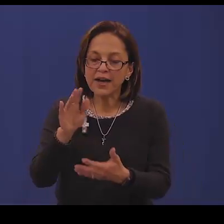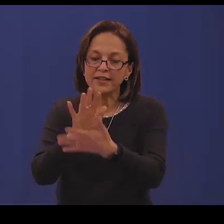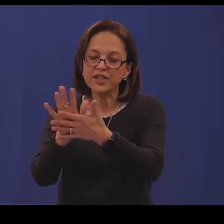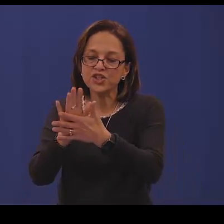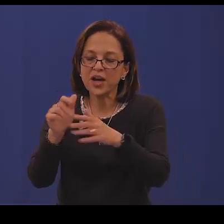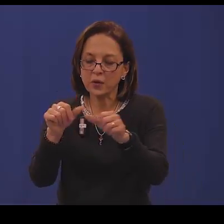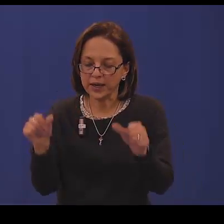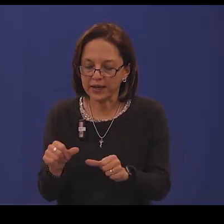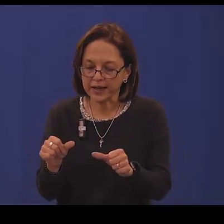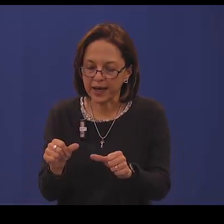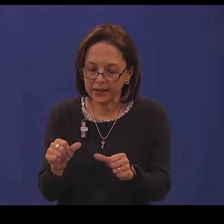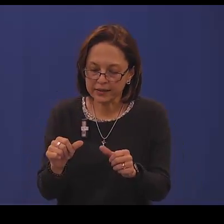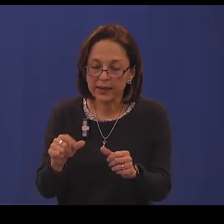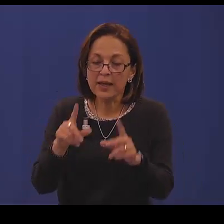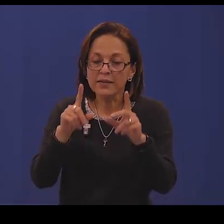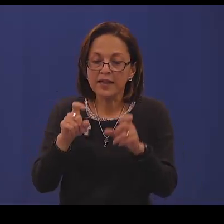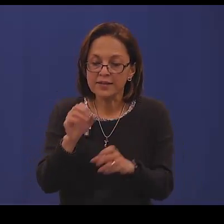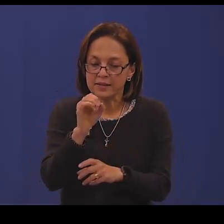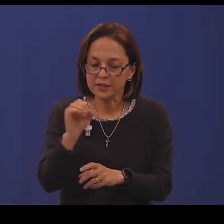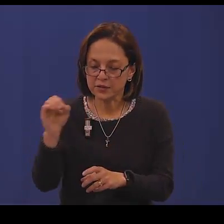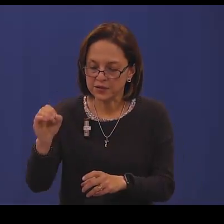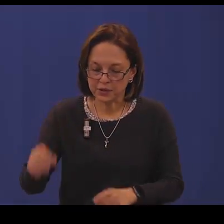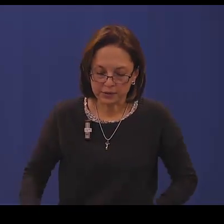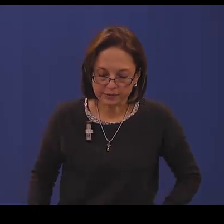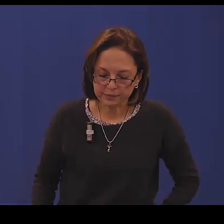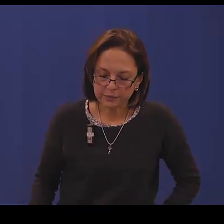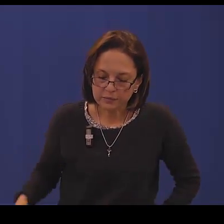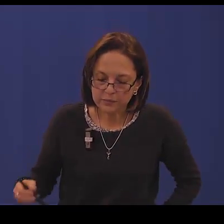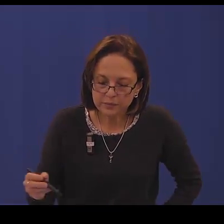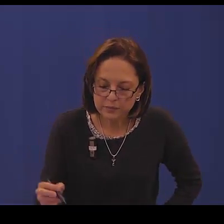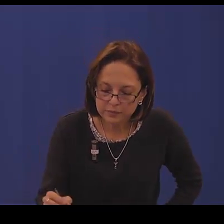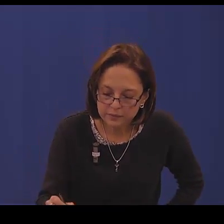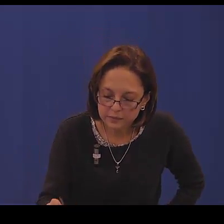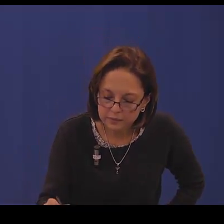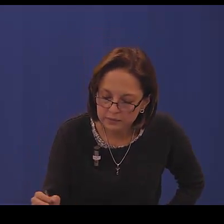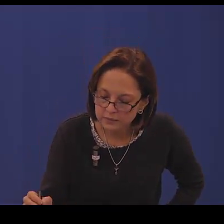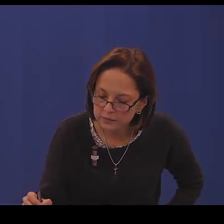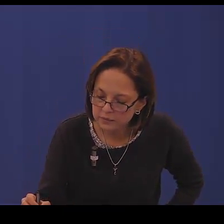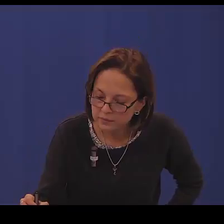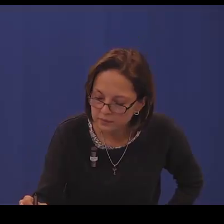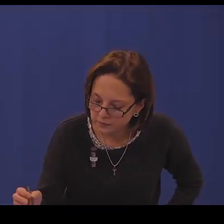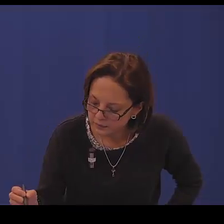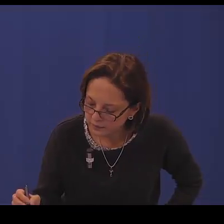Now find the shallow area. Test 0, 0.